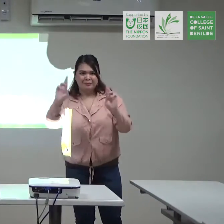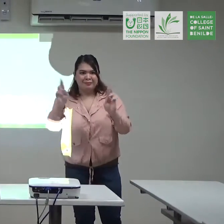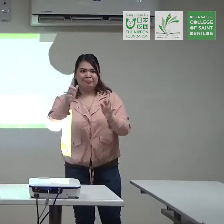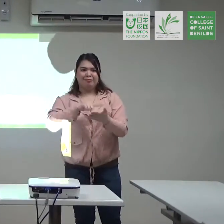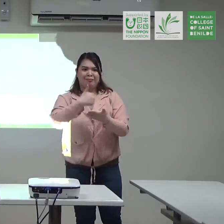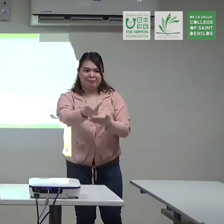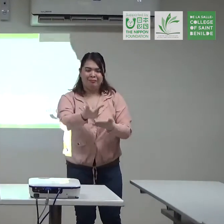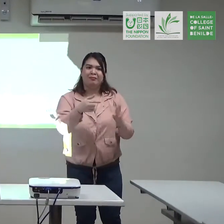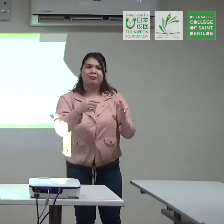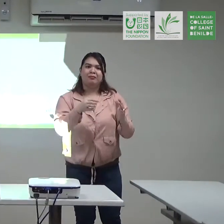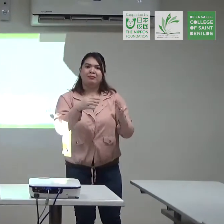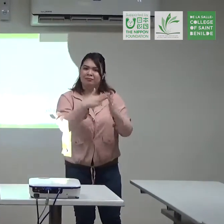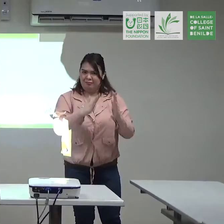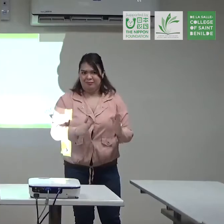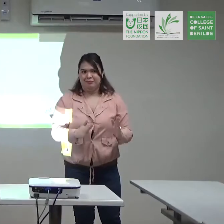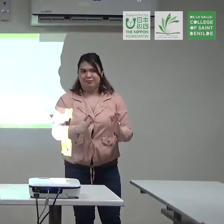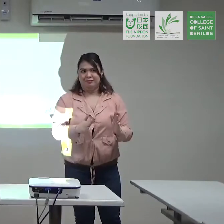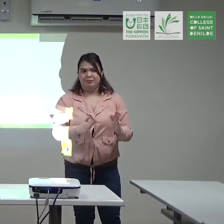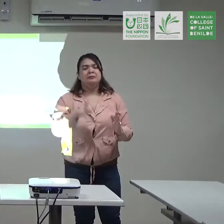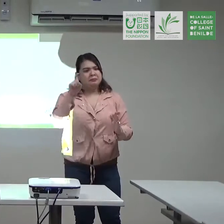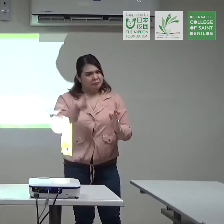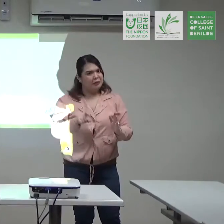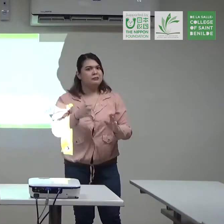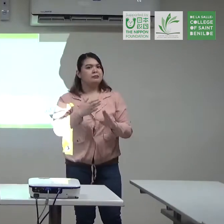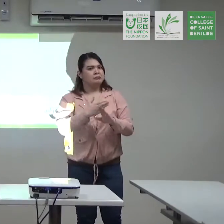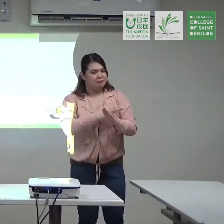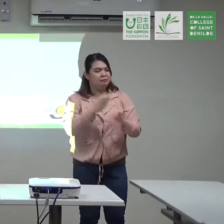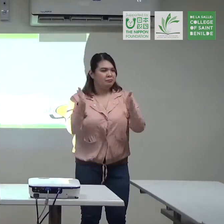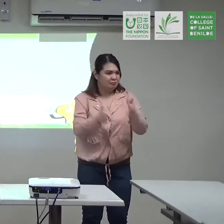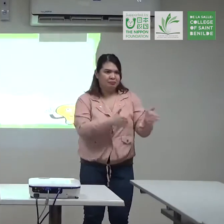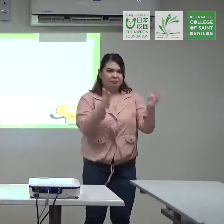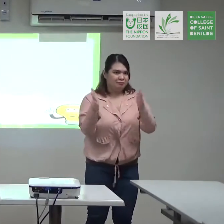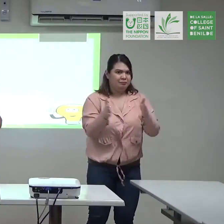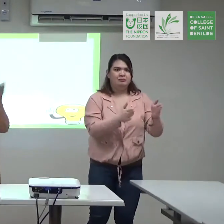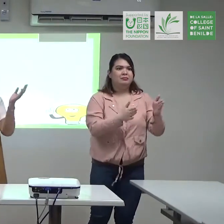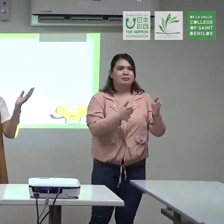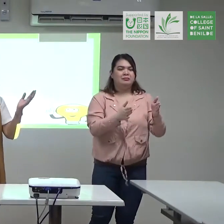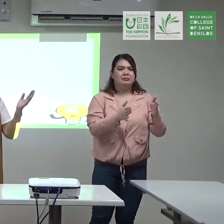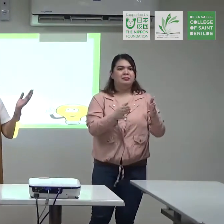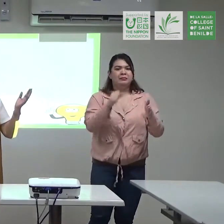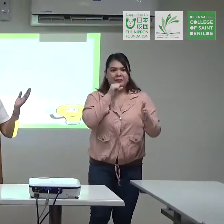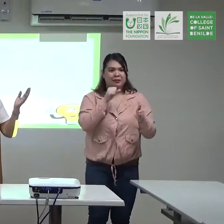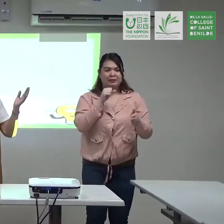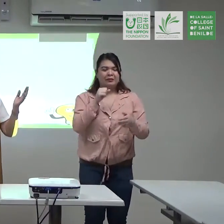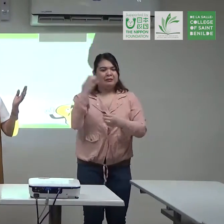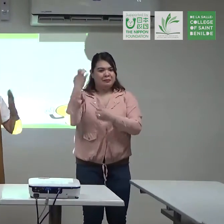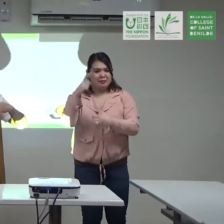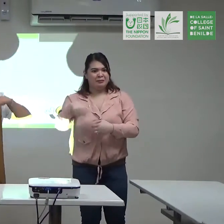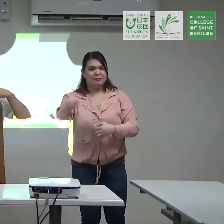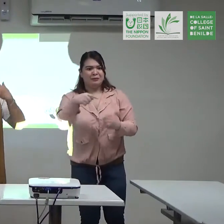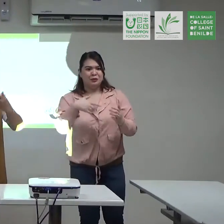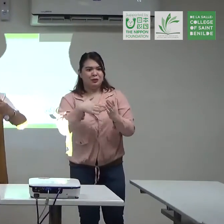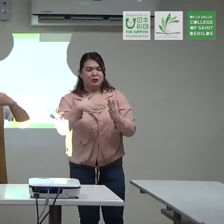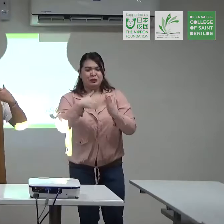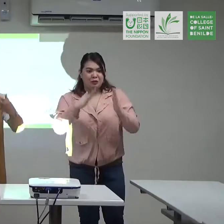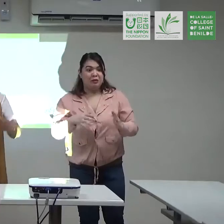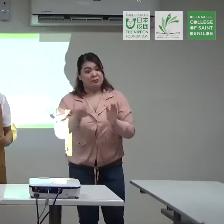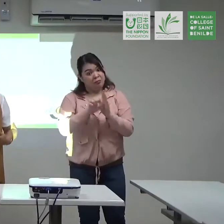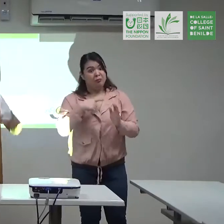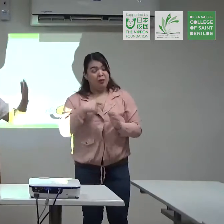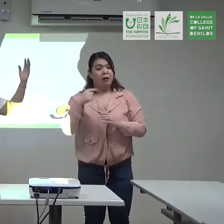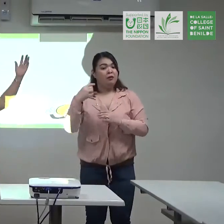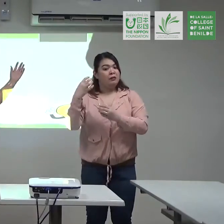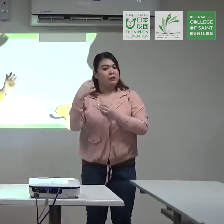You see the point? It's something that you should not assume that they're thinking. You should develop